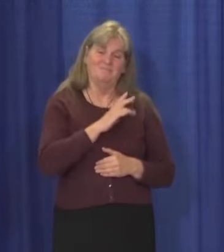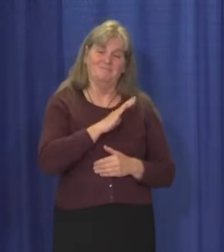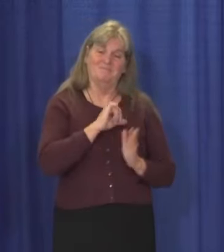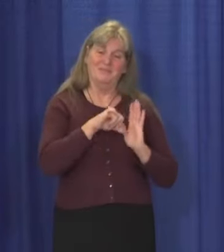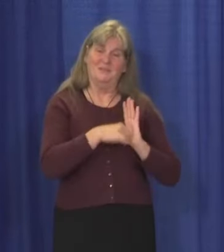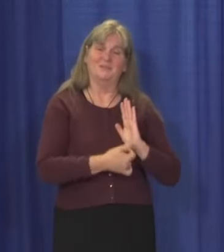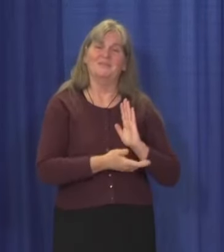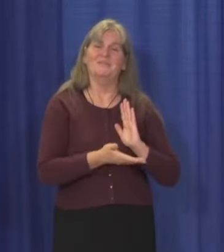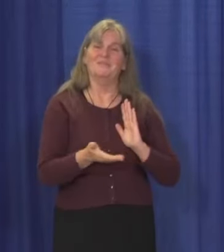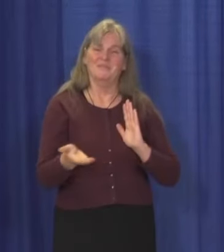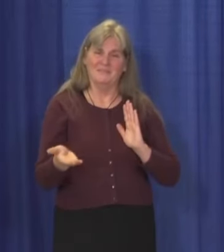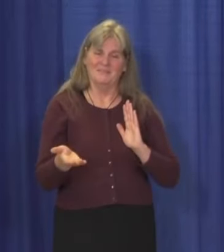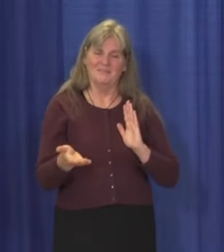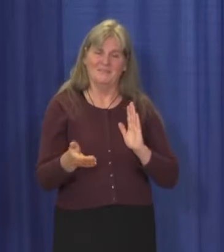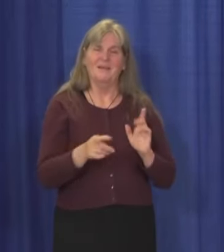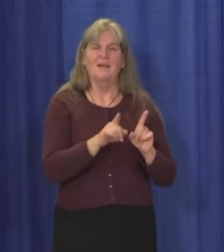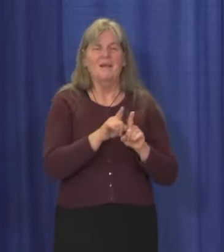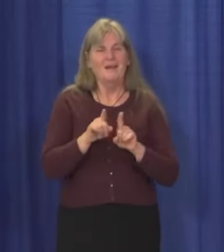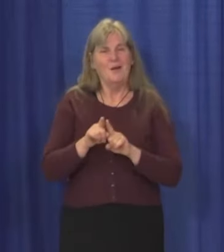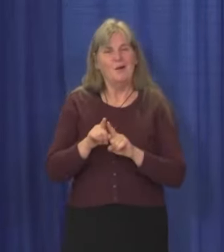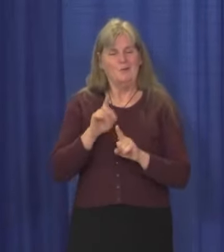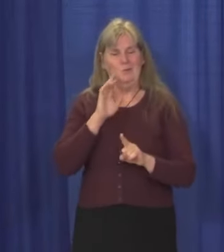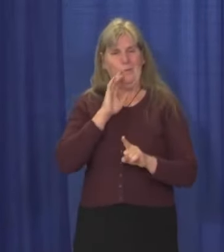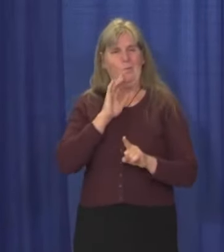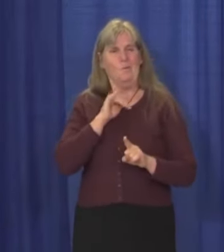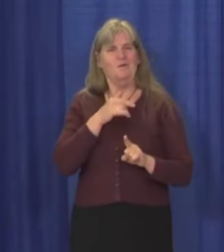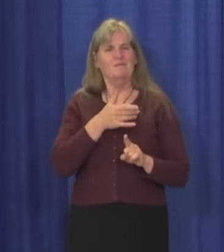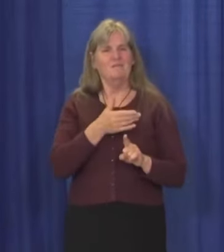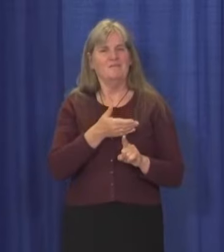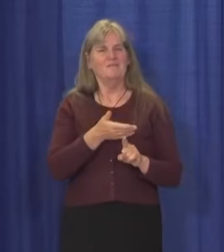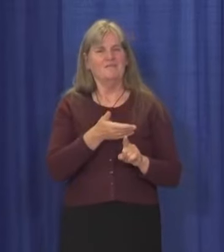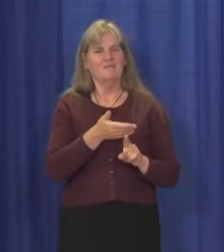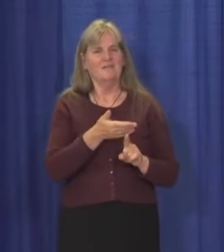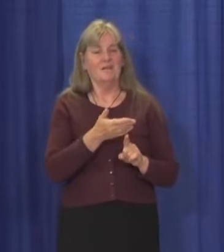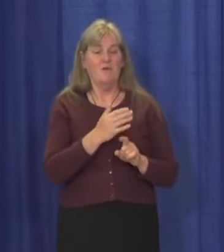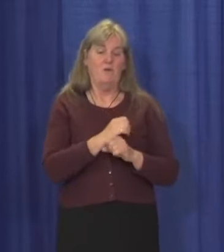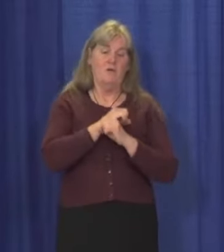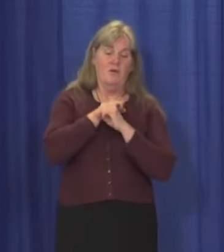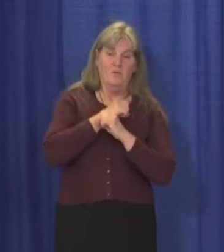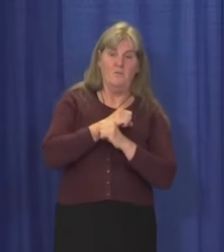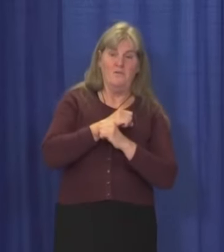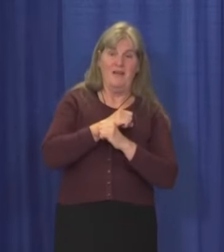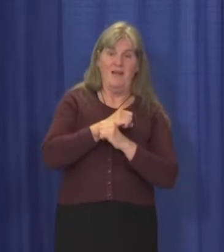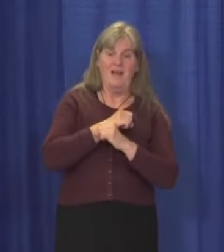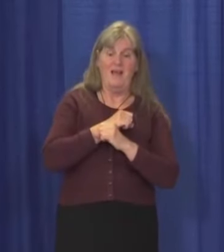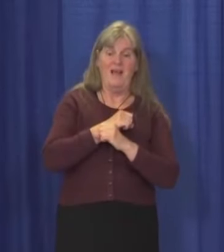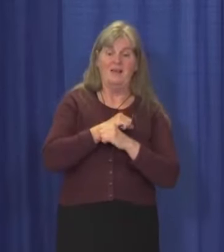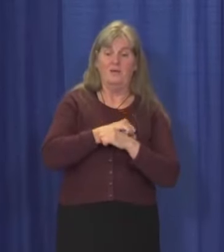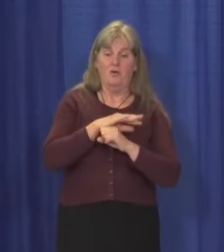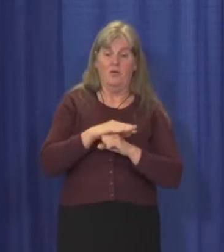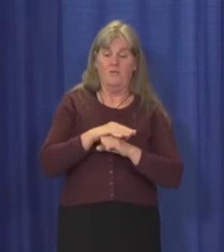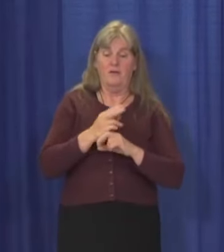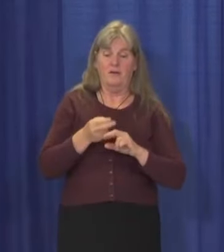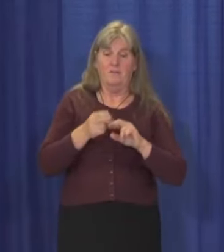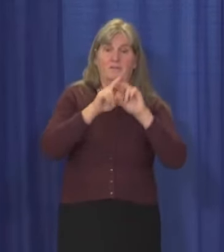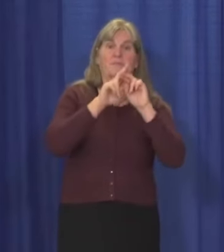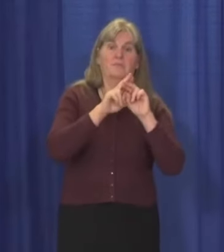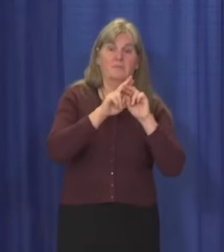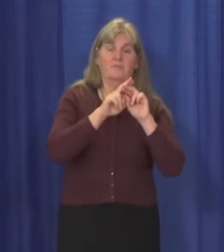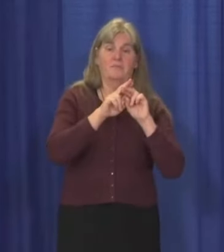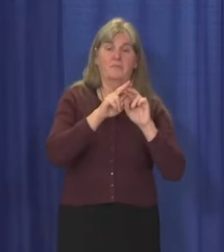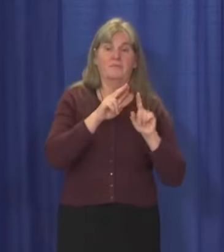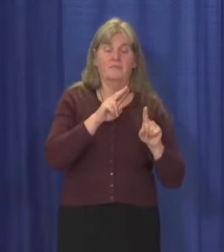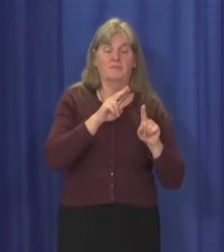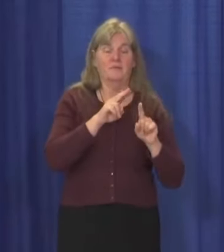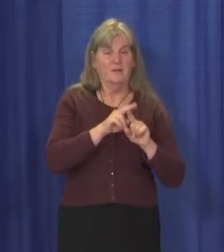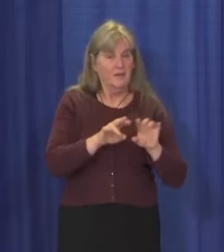impressive. And at the same time, we know from this experience that to prevent another wave that could be even worse than this one,